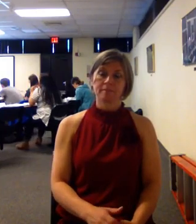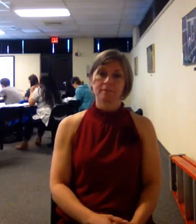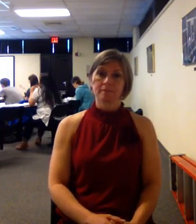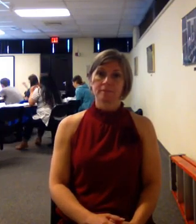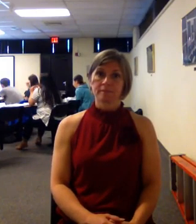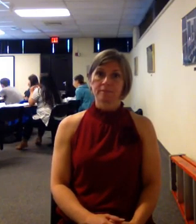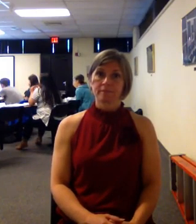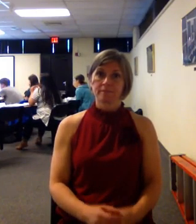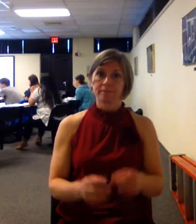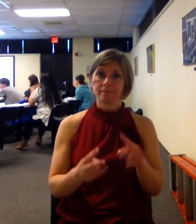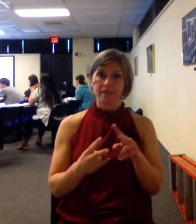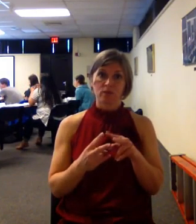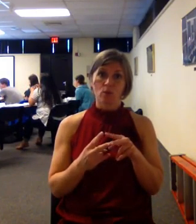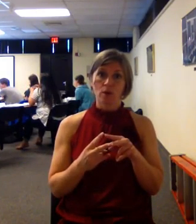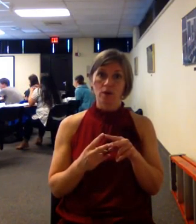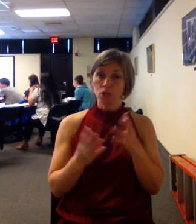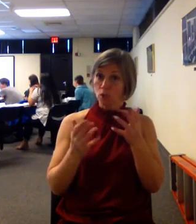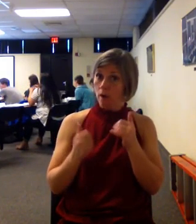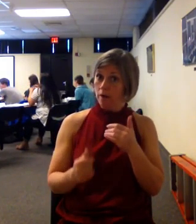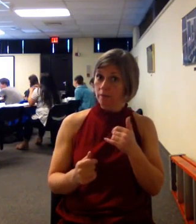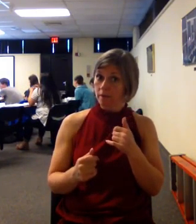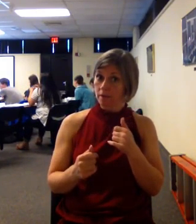Either or. Do you guys want the equation on the board, or is it okay?